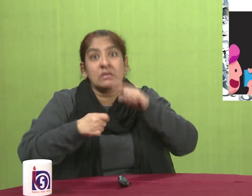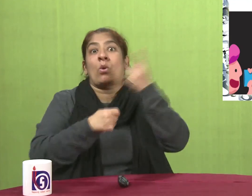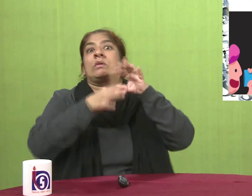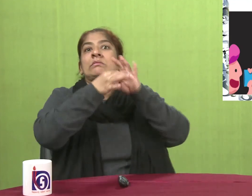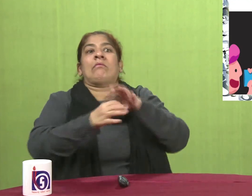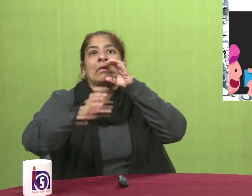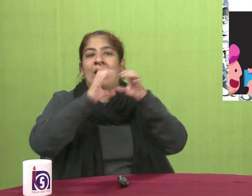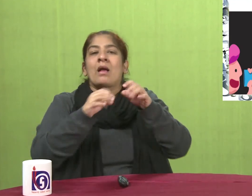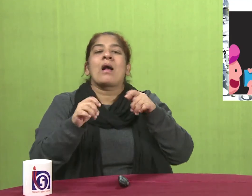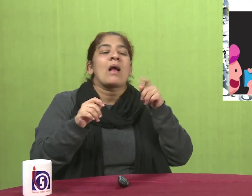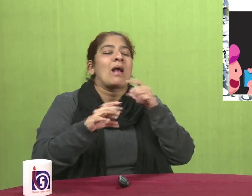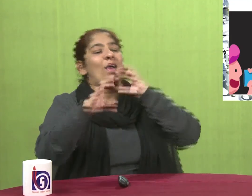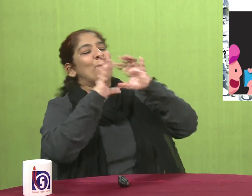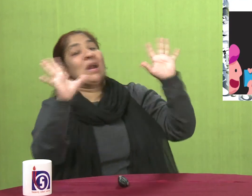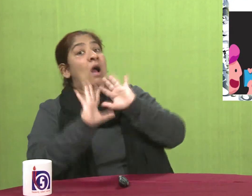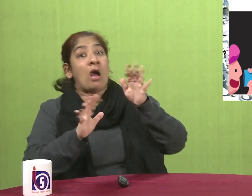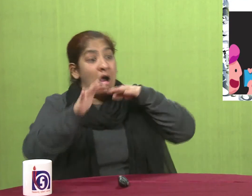and clear.